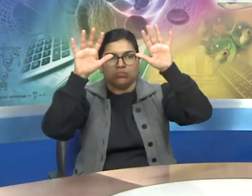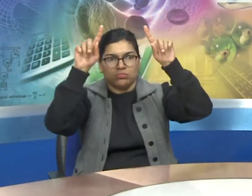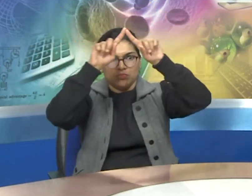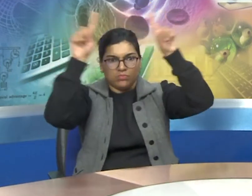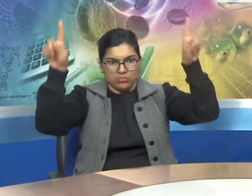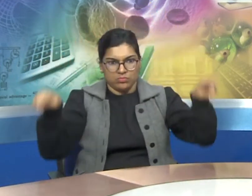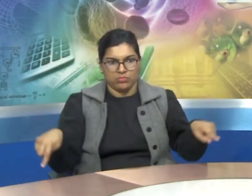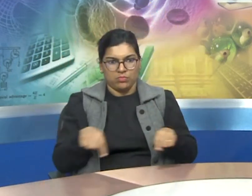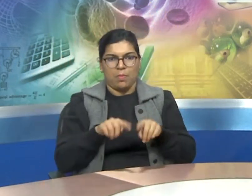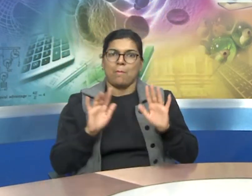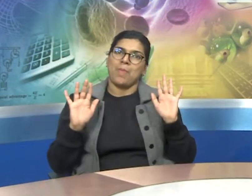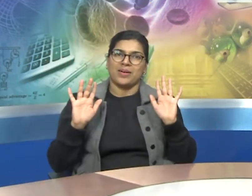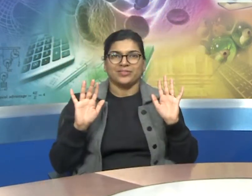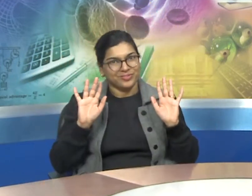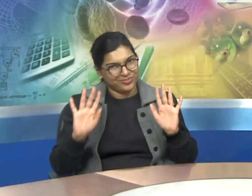In Word file,